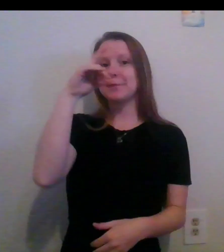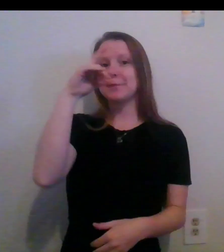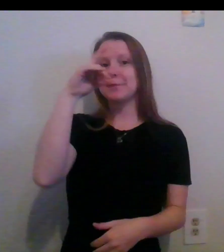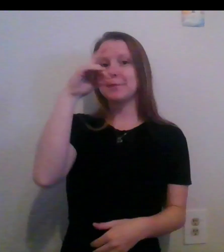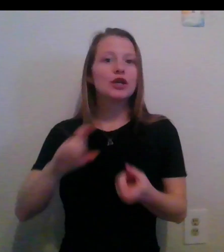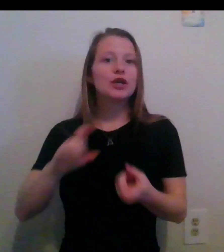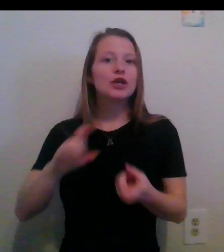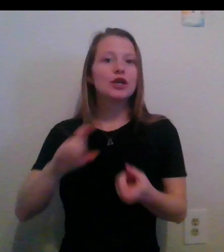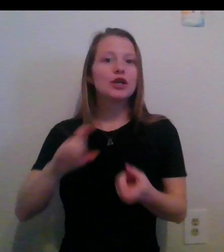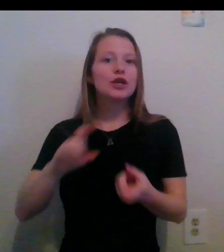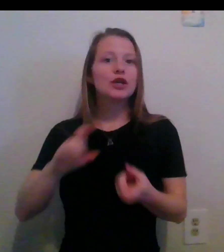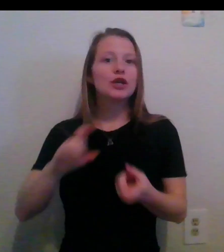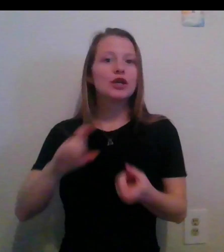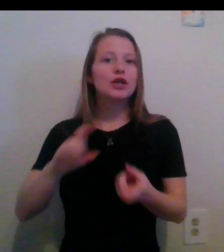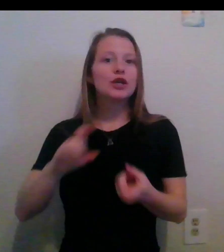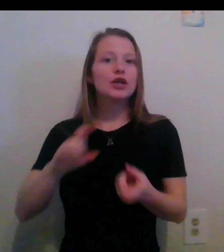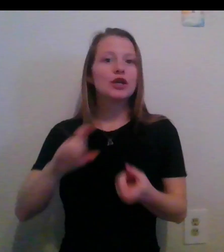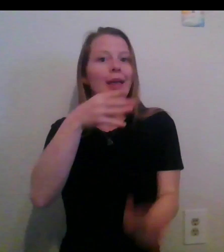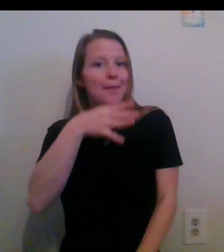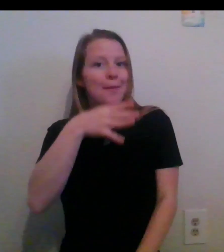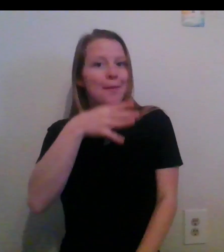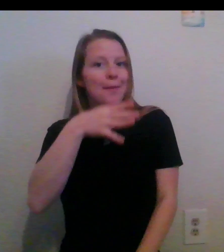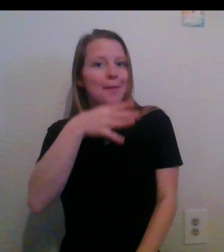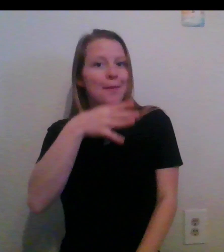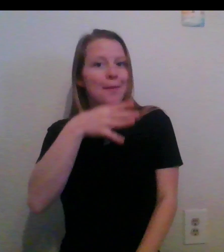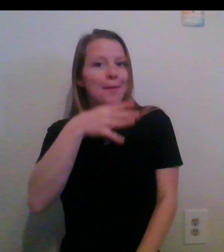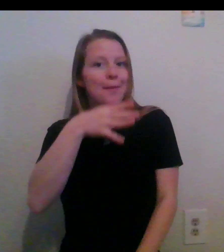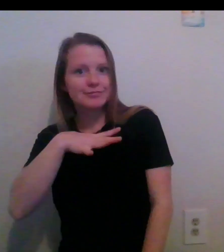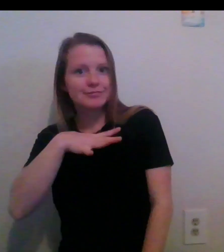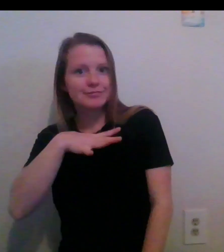Let's talk about girls and the changes you can expect first.